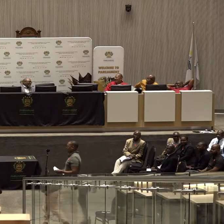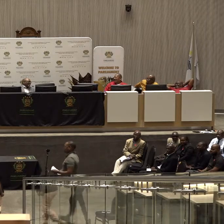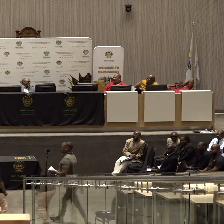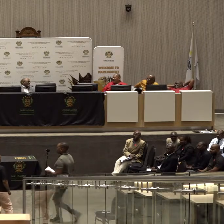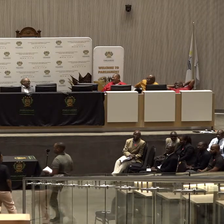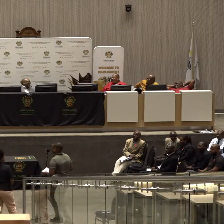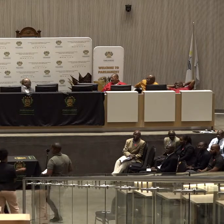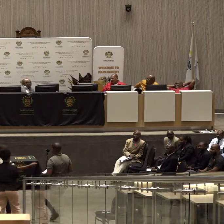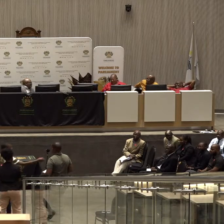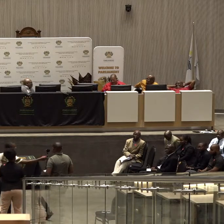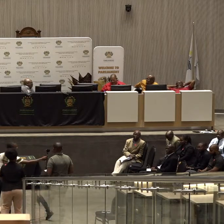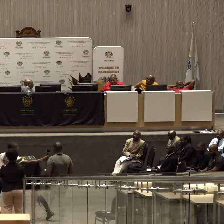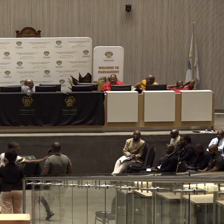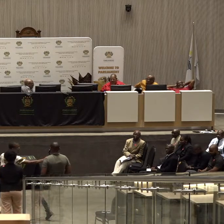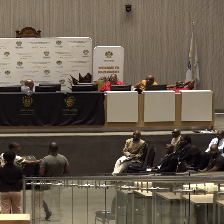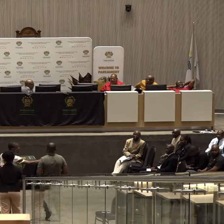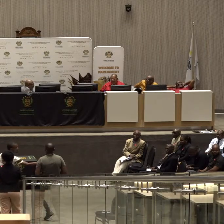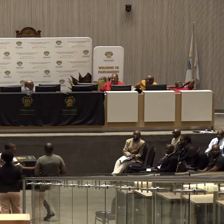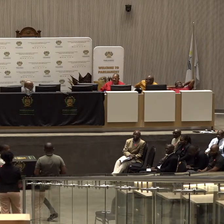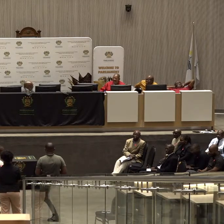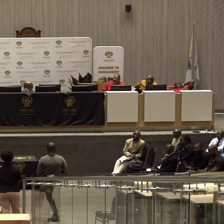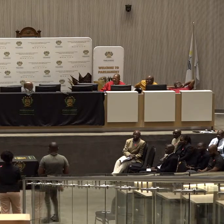thank you